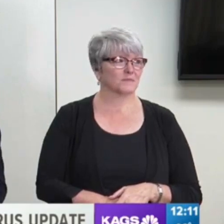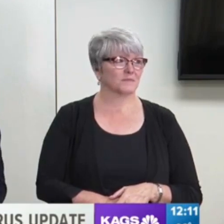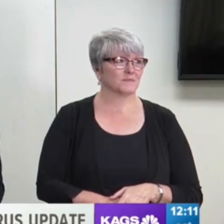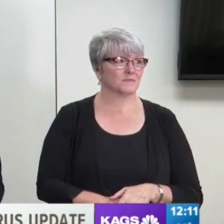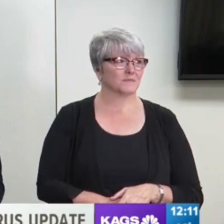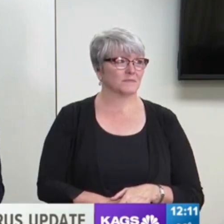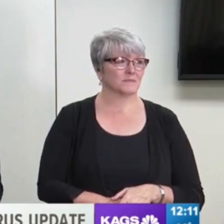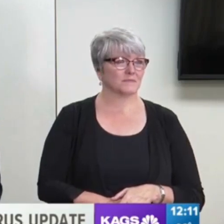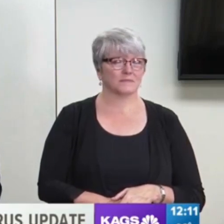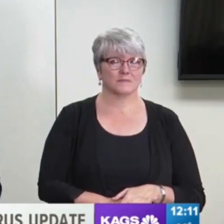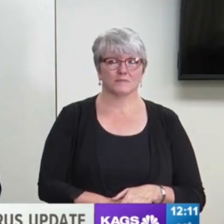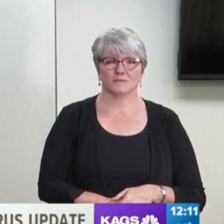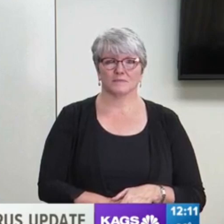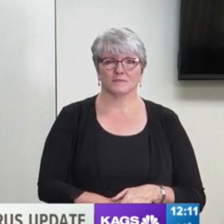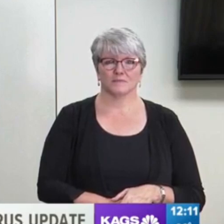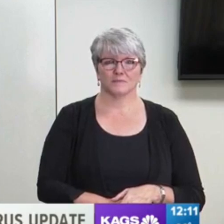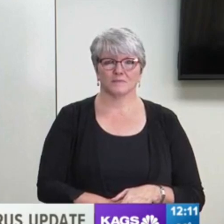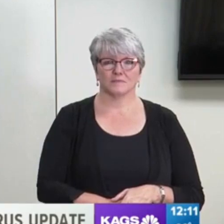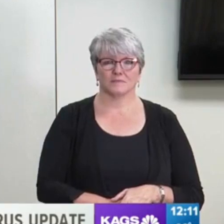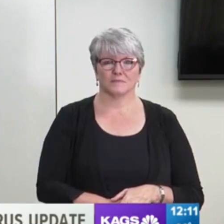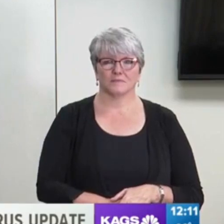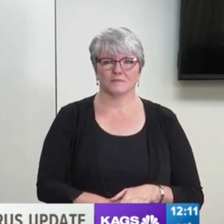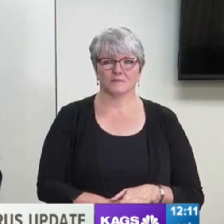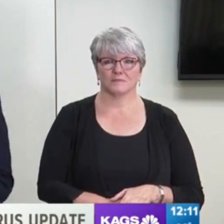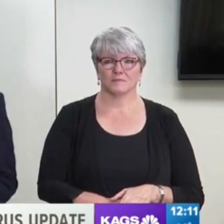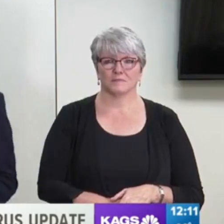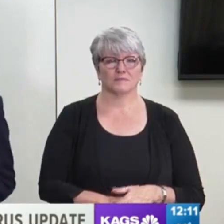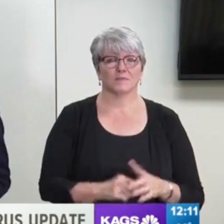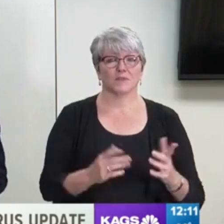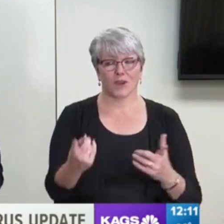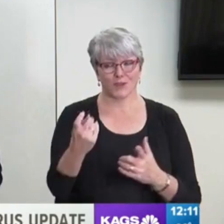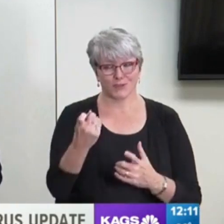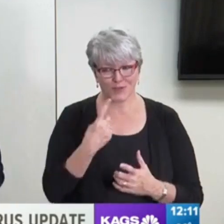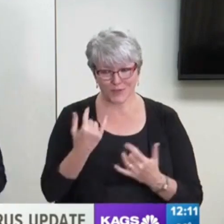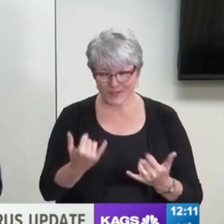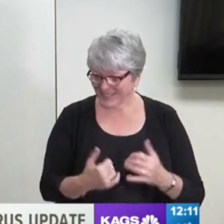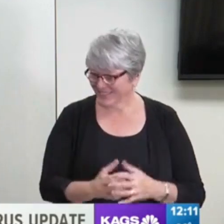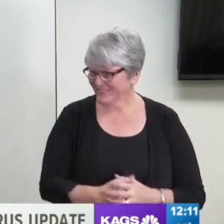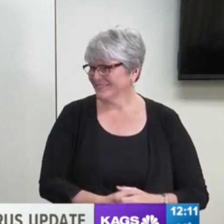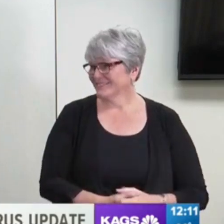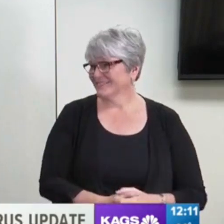Kathleen, yes. Go ahead. Okay. All right. Go ahead and ask another question.